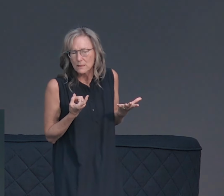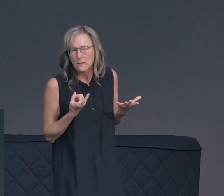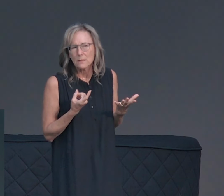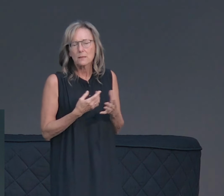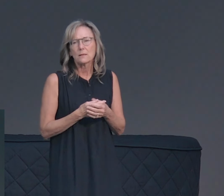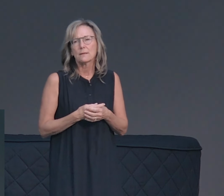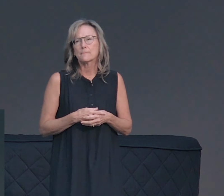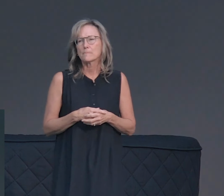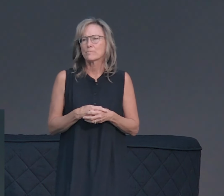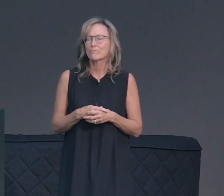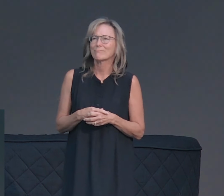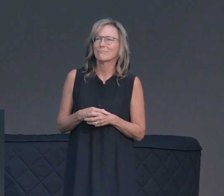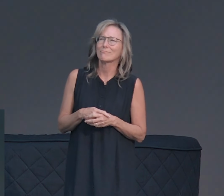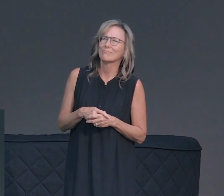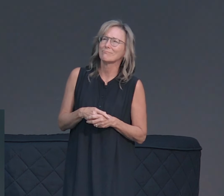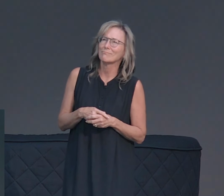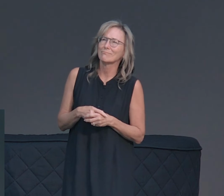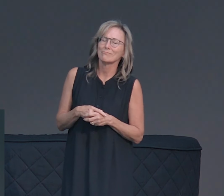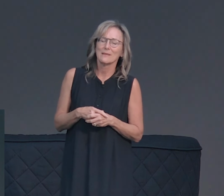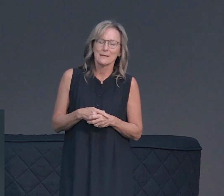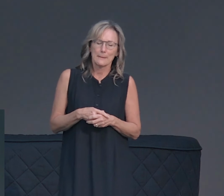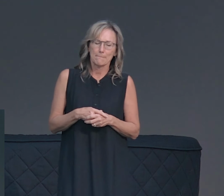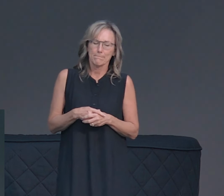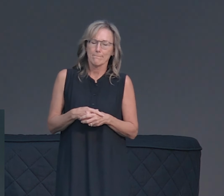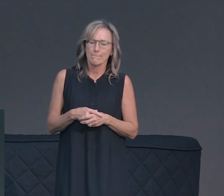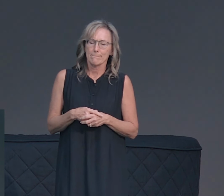extended through grace and mercies in your life.